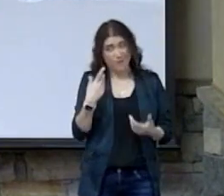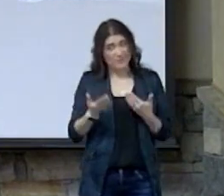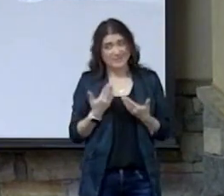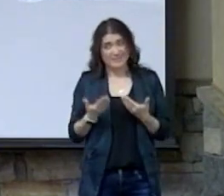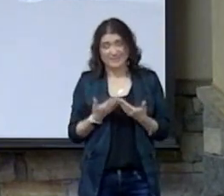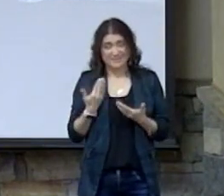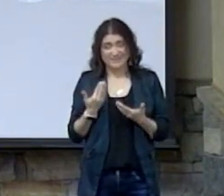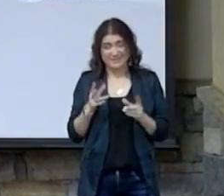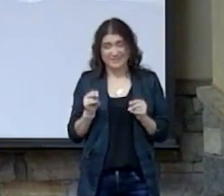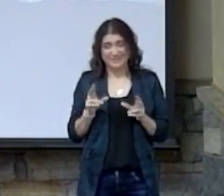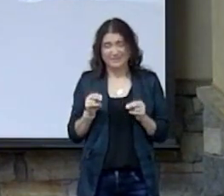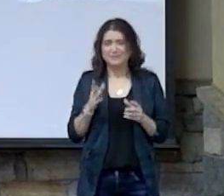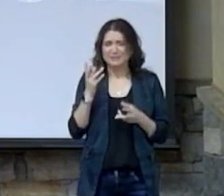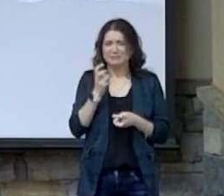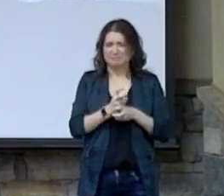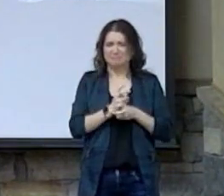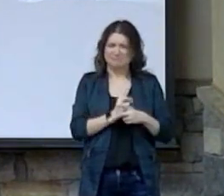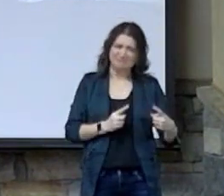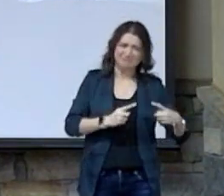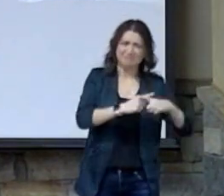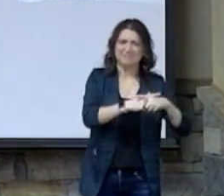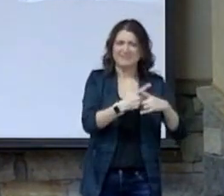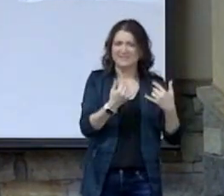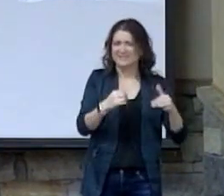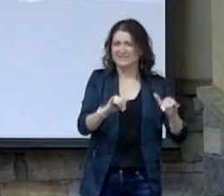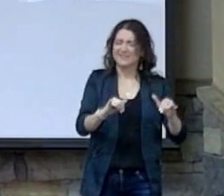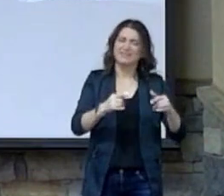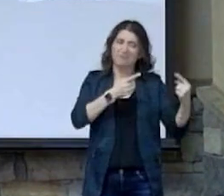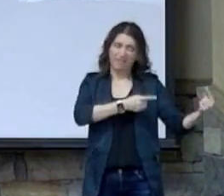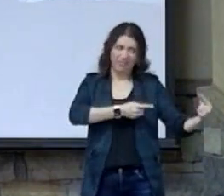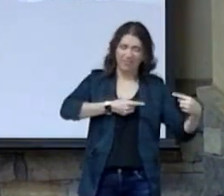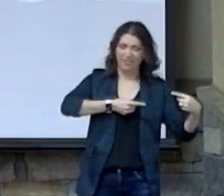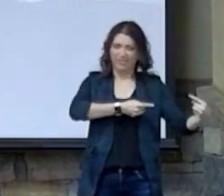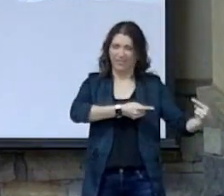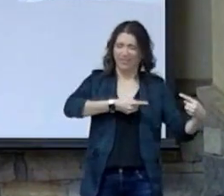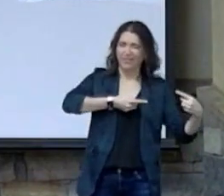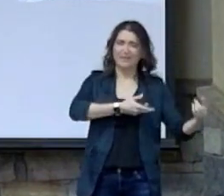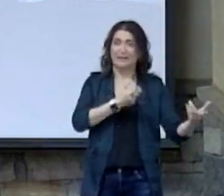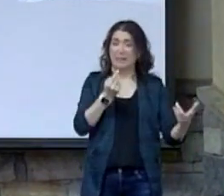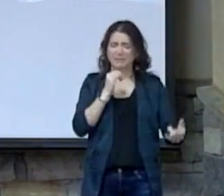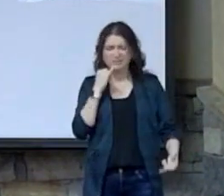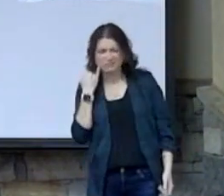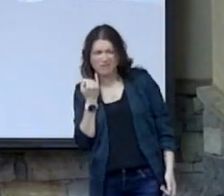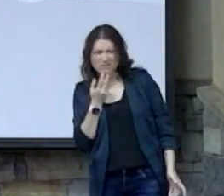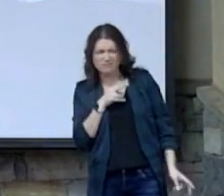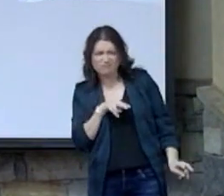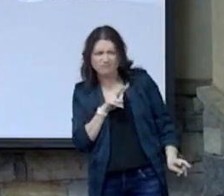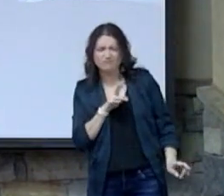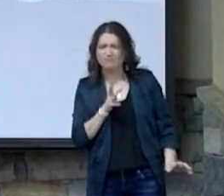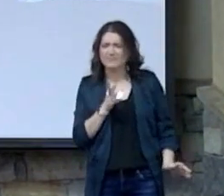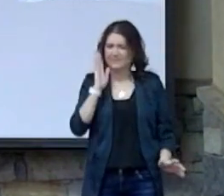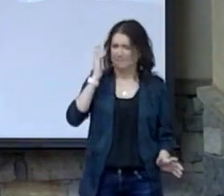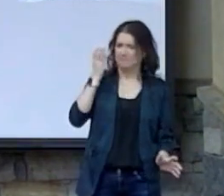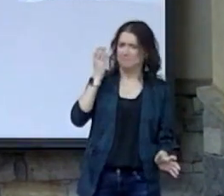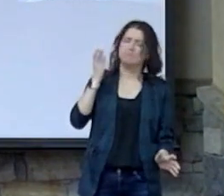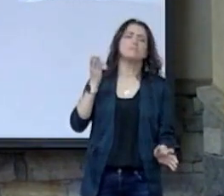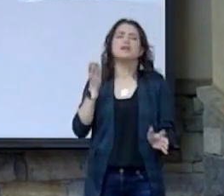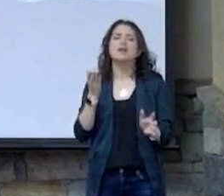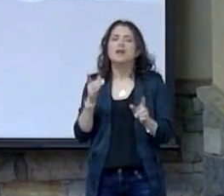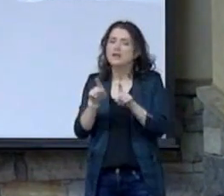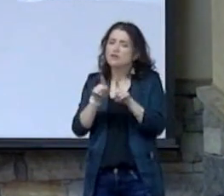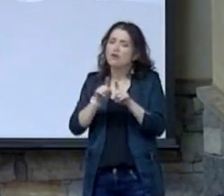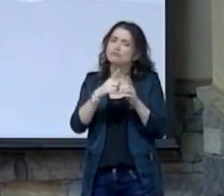easy. There was some difficulty. There was some arguing. There was a little bit of jealousy at times, it would seem. And even